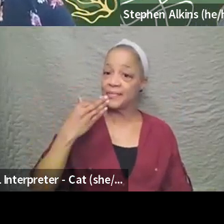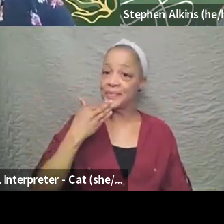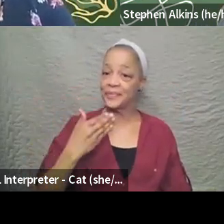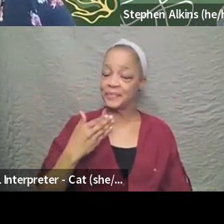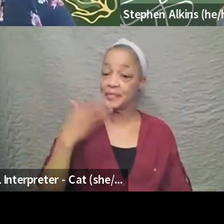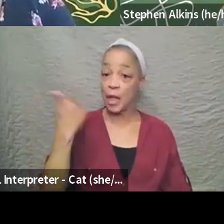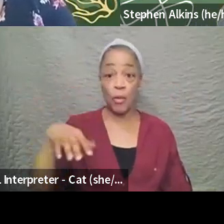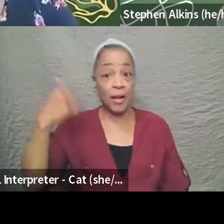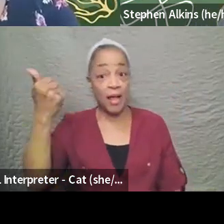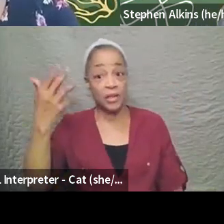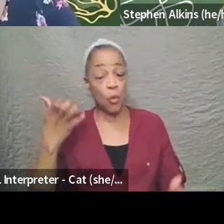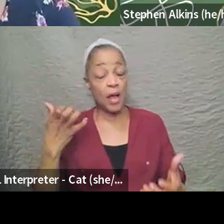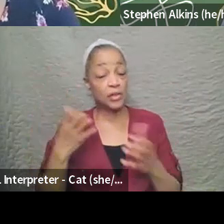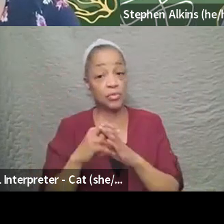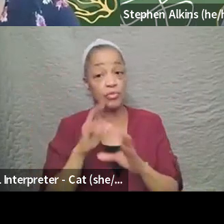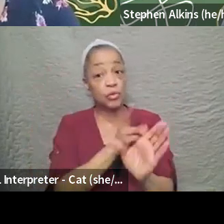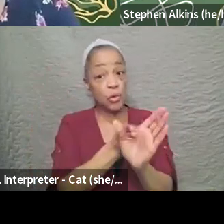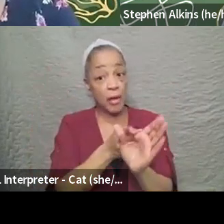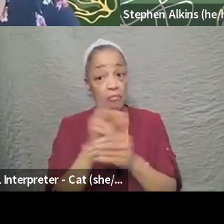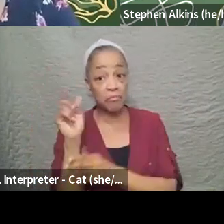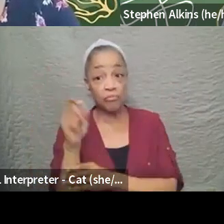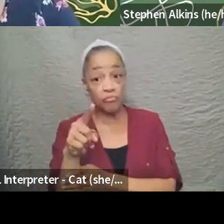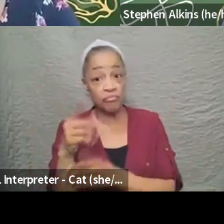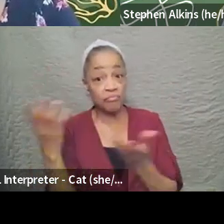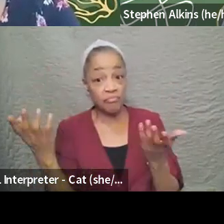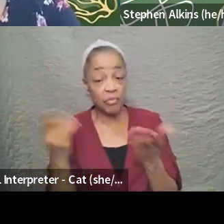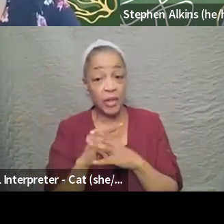Anyone else want to jump in on that one?